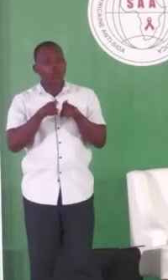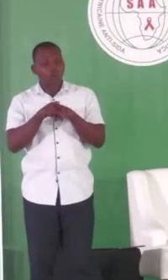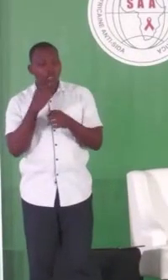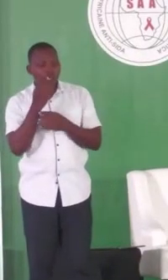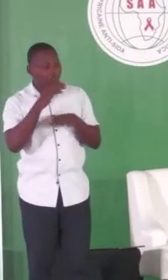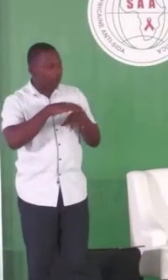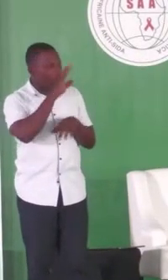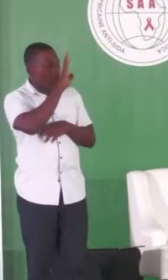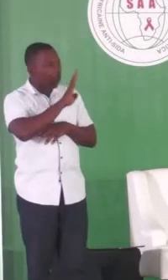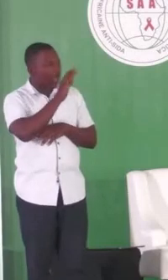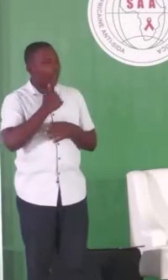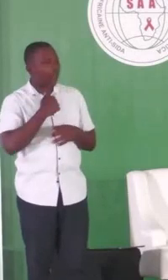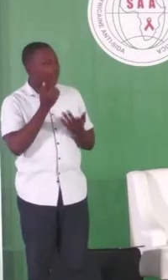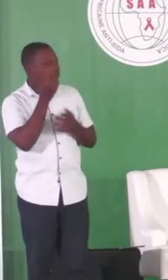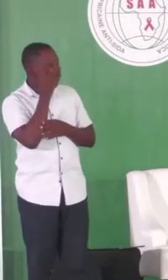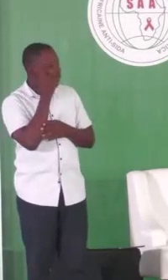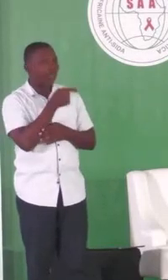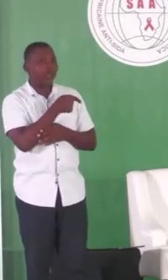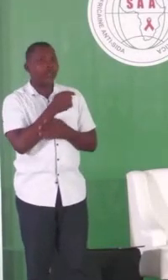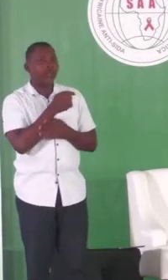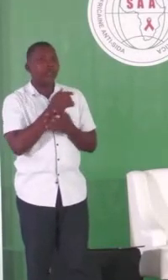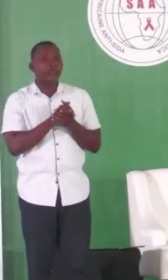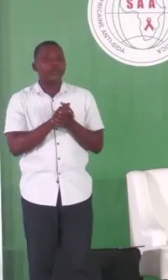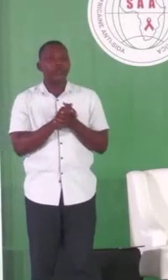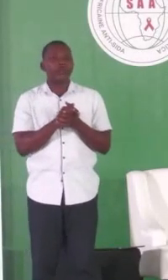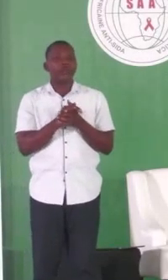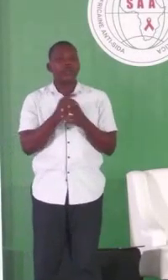for understanding. I'm here to learn for the sake of other Africa.